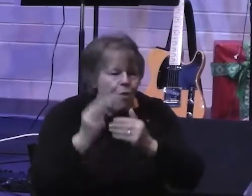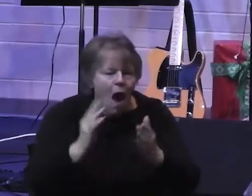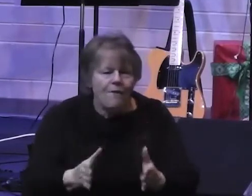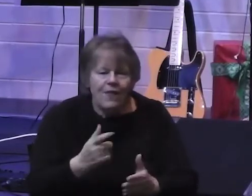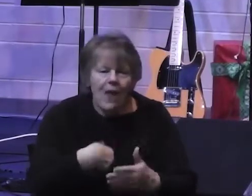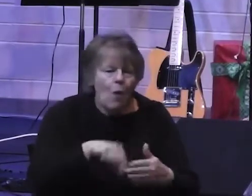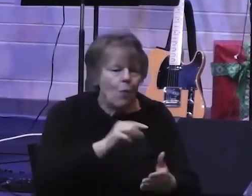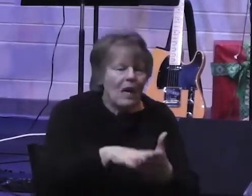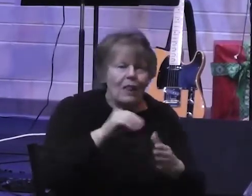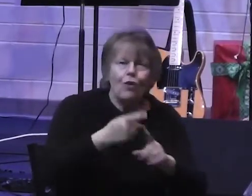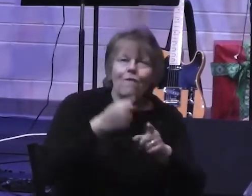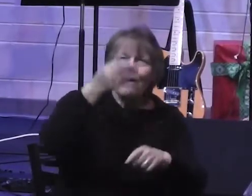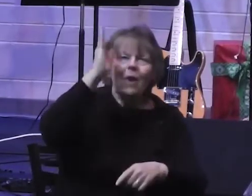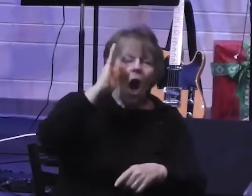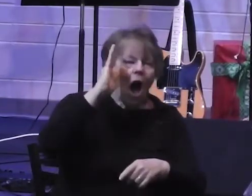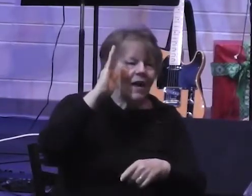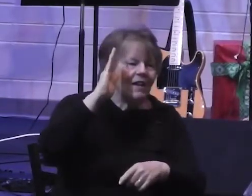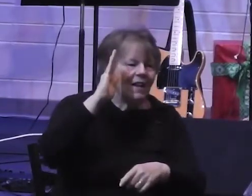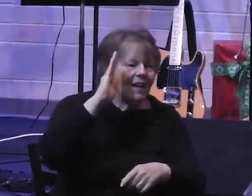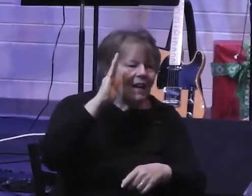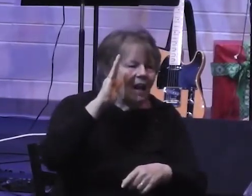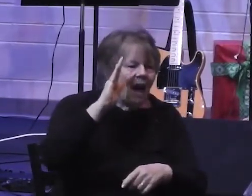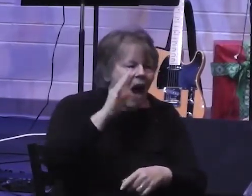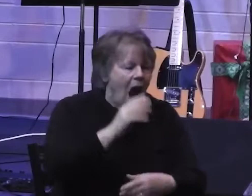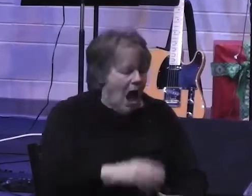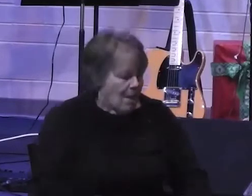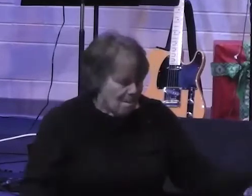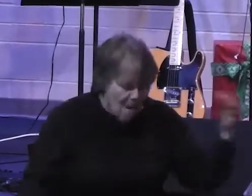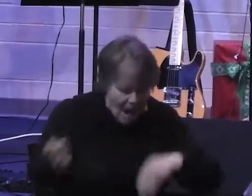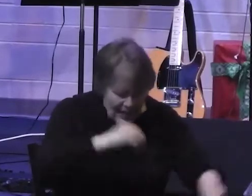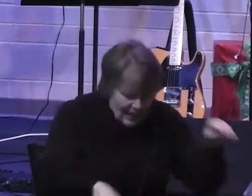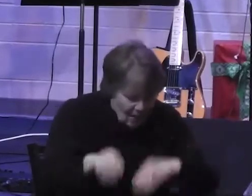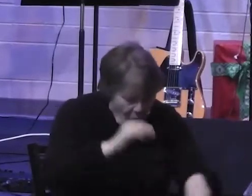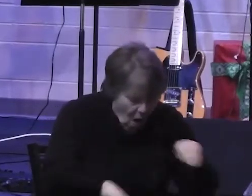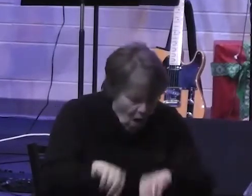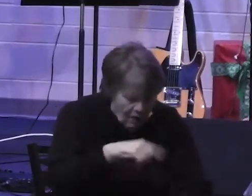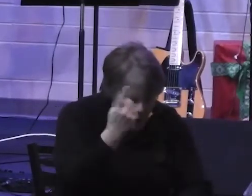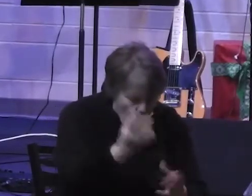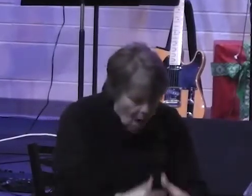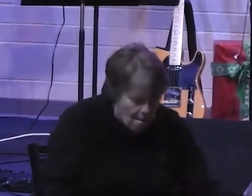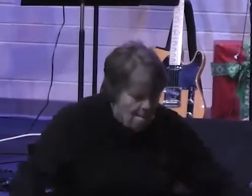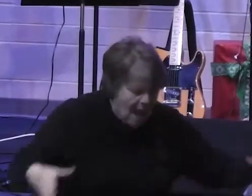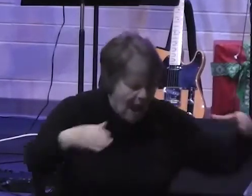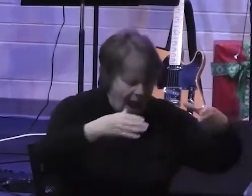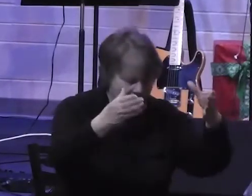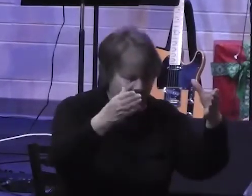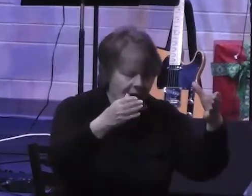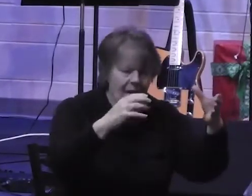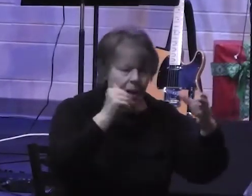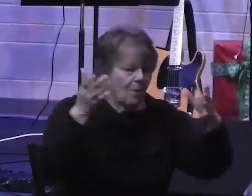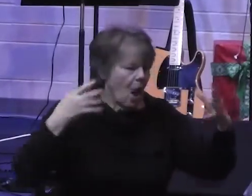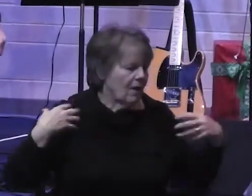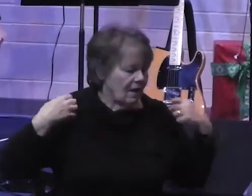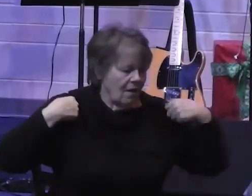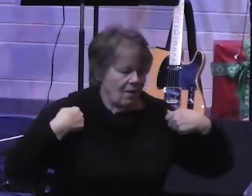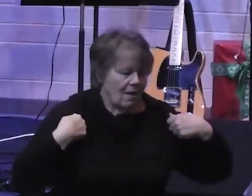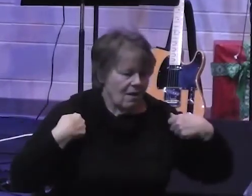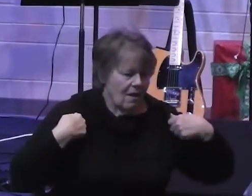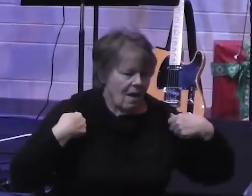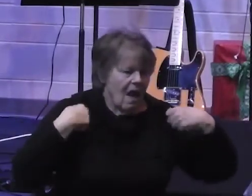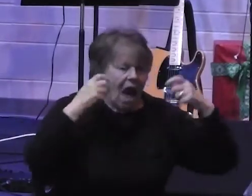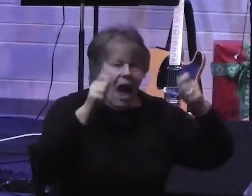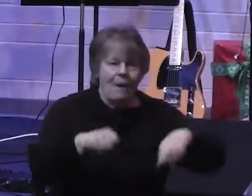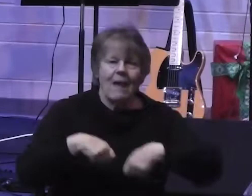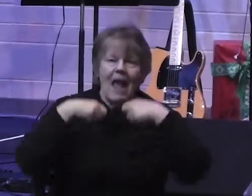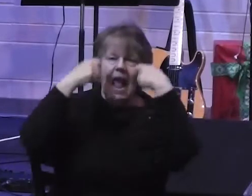God, I'm going to pick it all up in a bag, and it's not going on any scales, but I'm going to hang it on one hook. And if it's